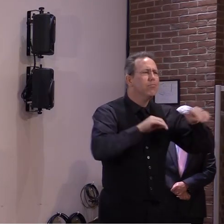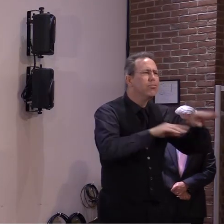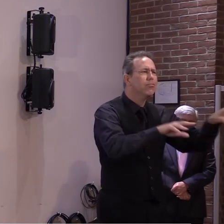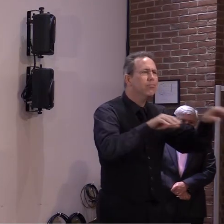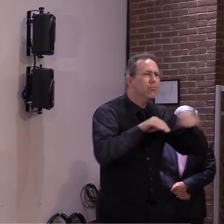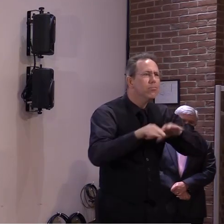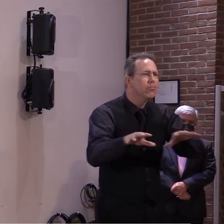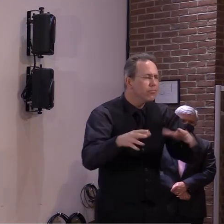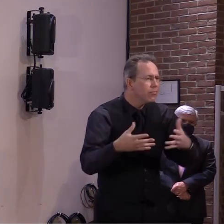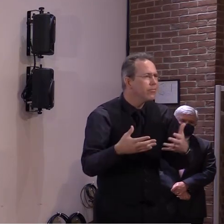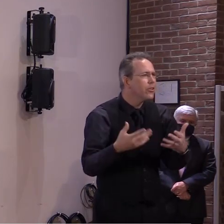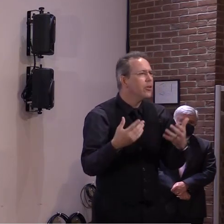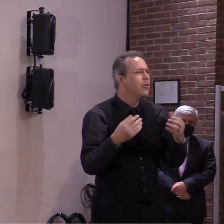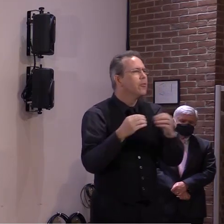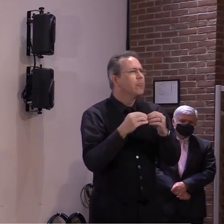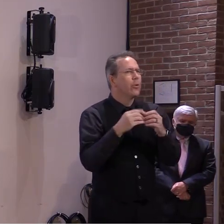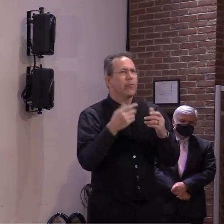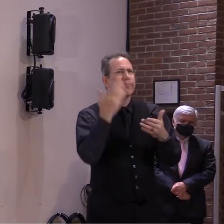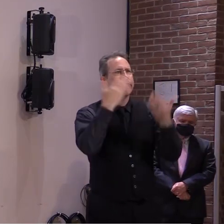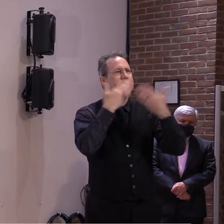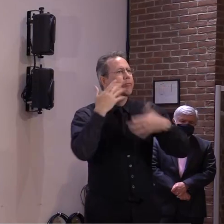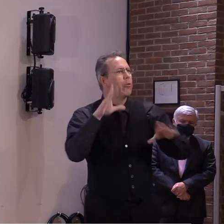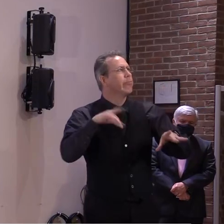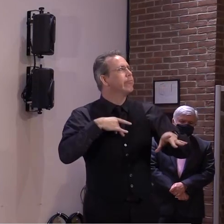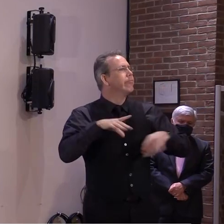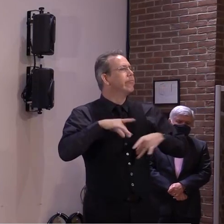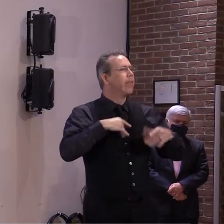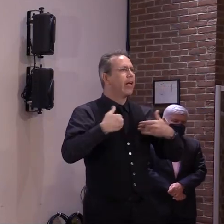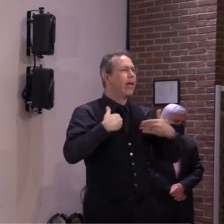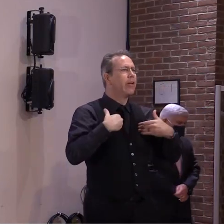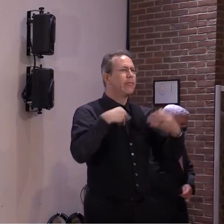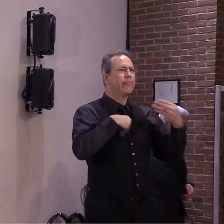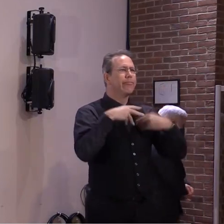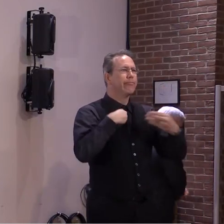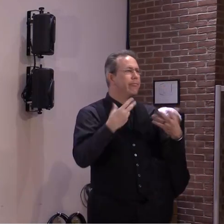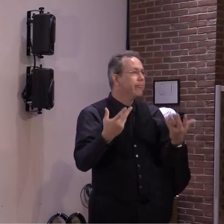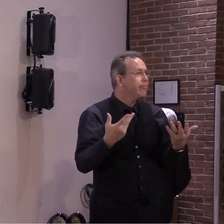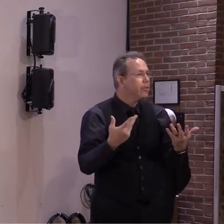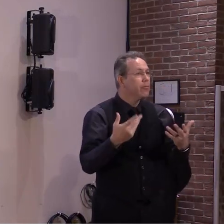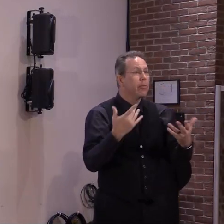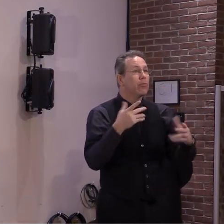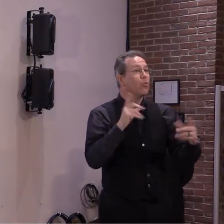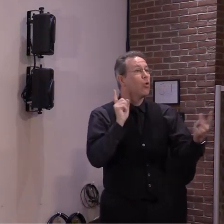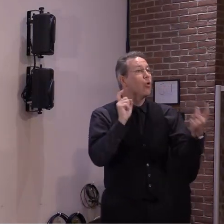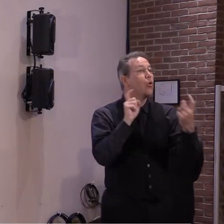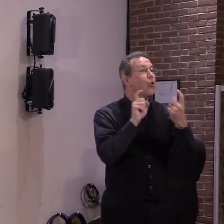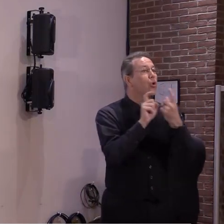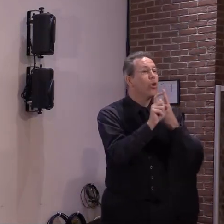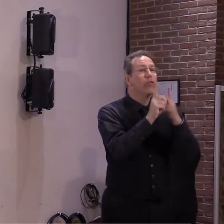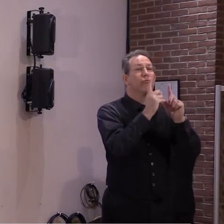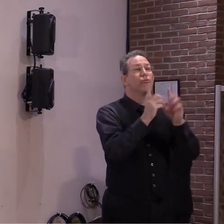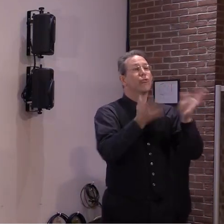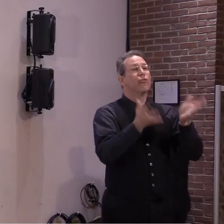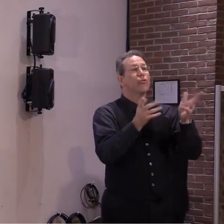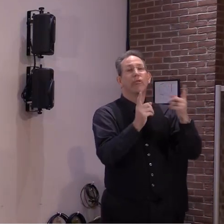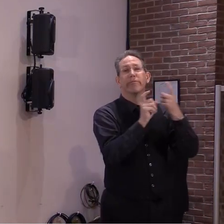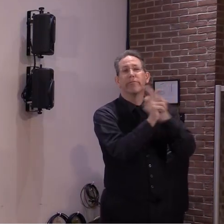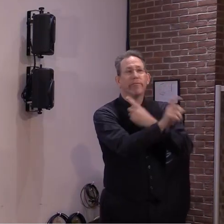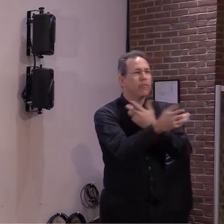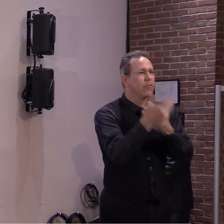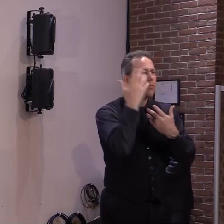tested and may only have been a contact, but then find out they are positive.